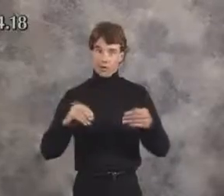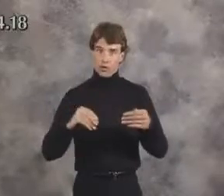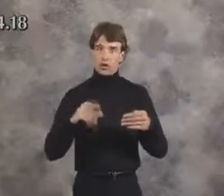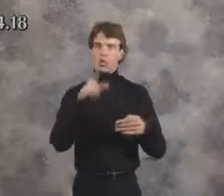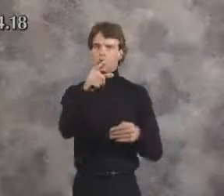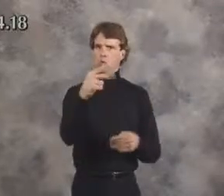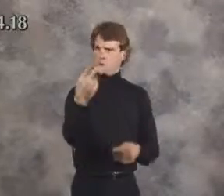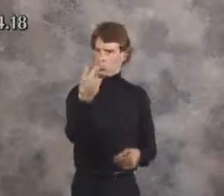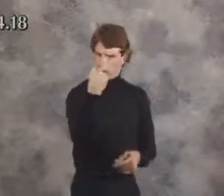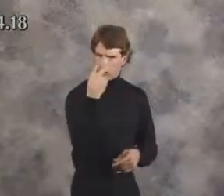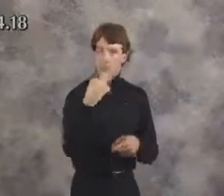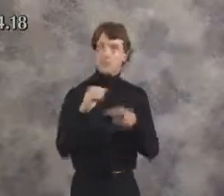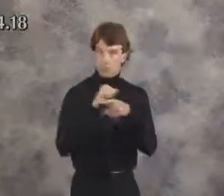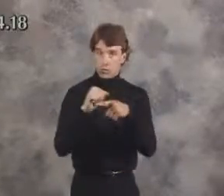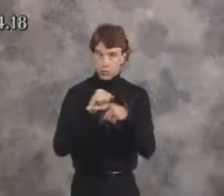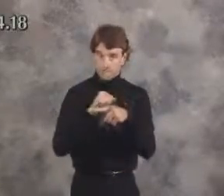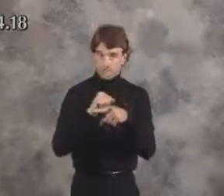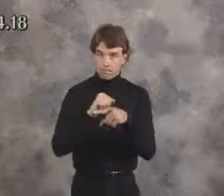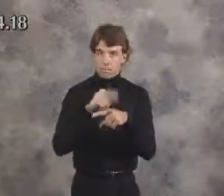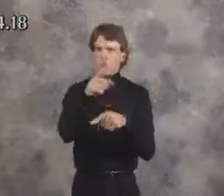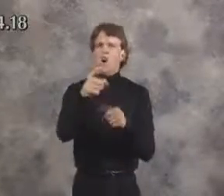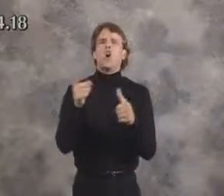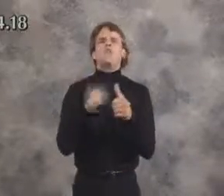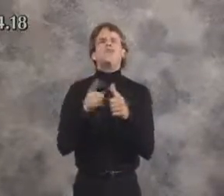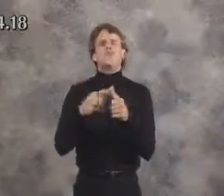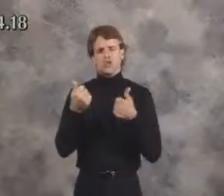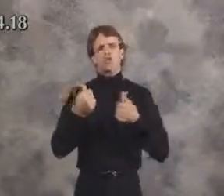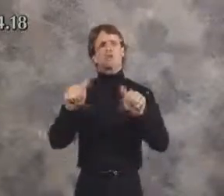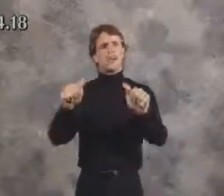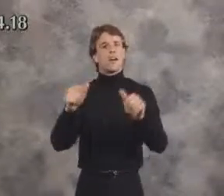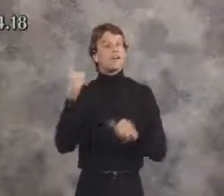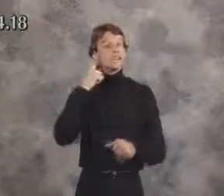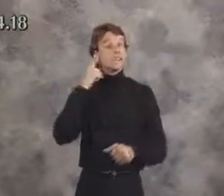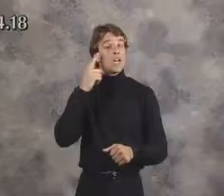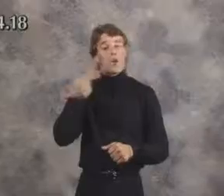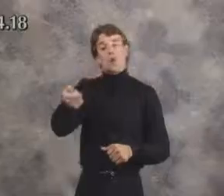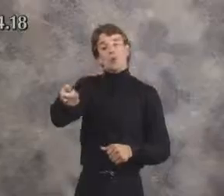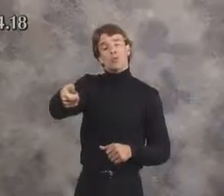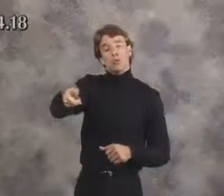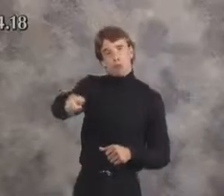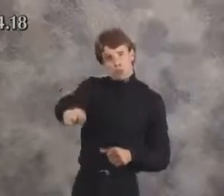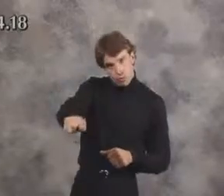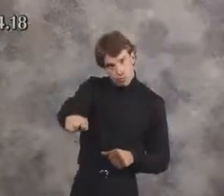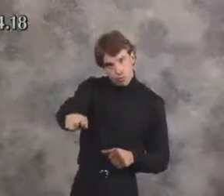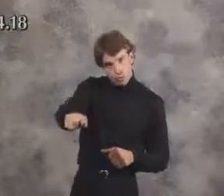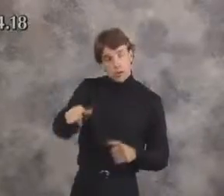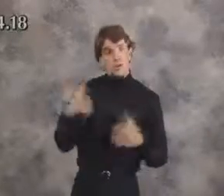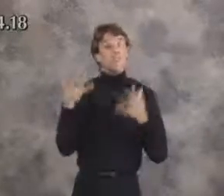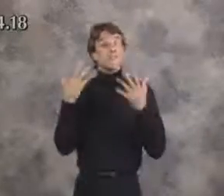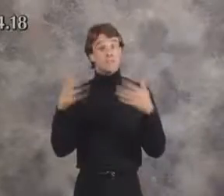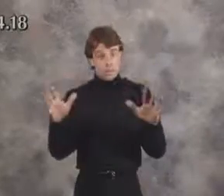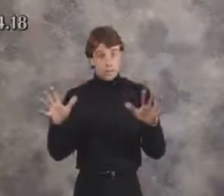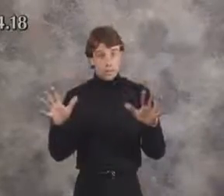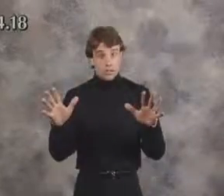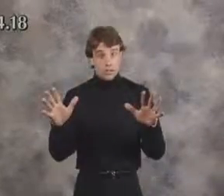Now, I'm going to tell you a story. You should watch and practice reading signs by first watching without